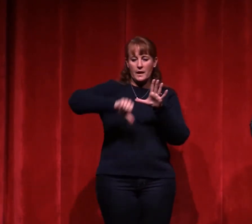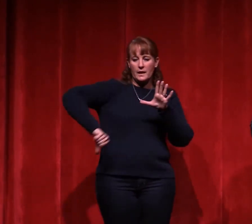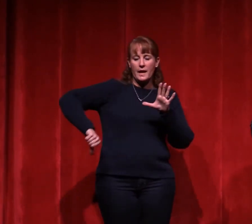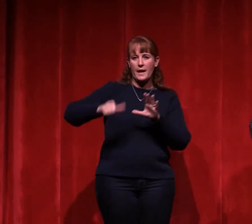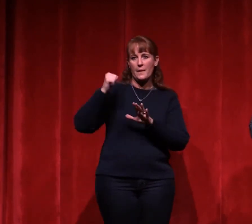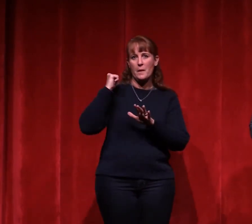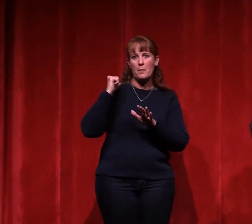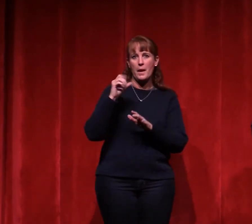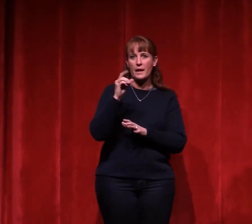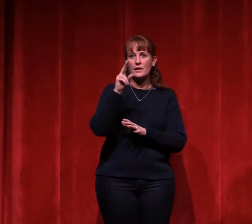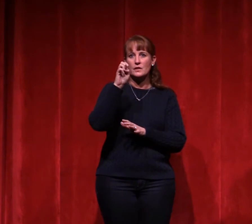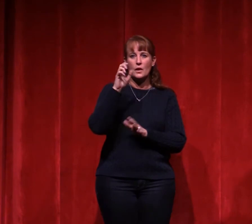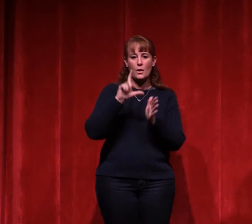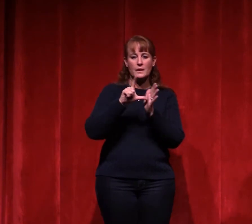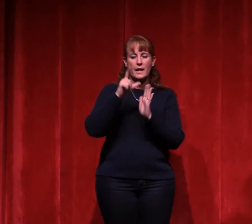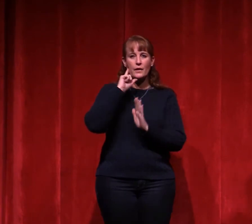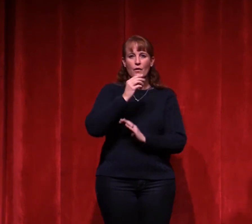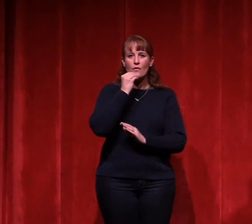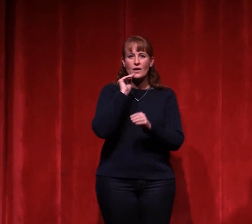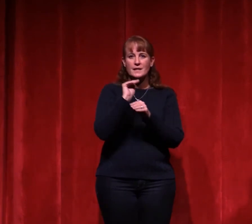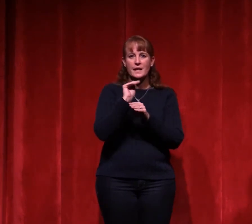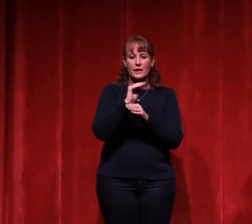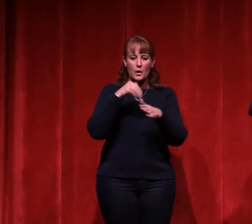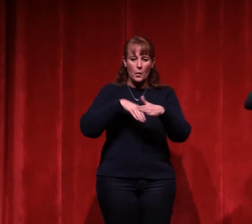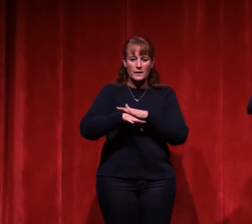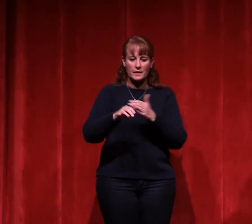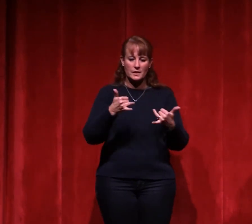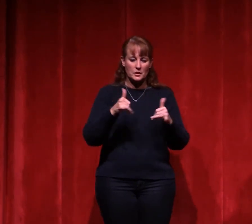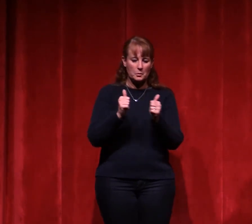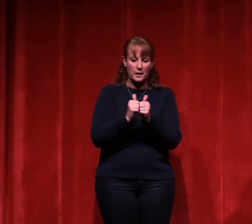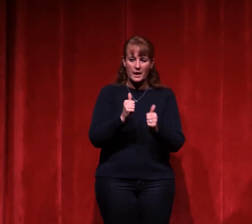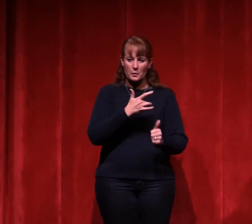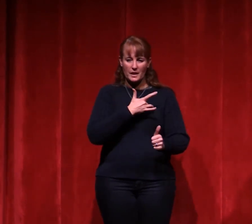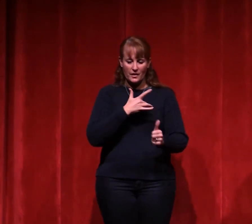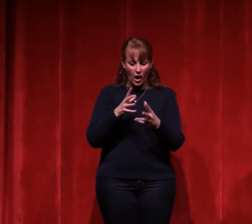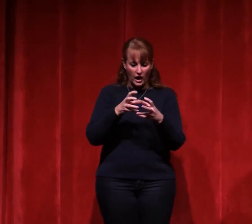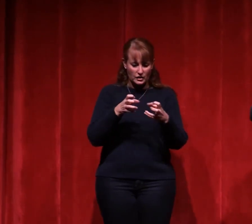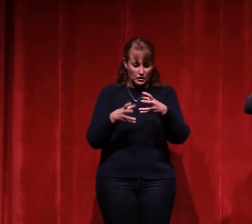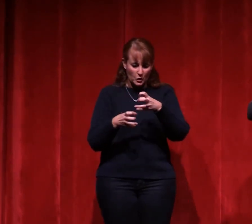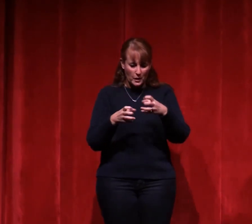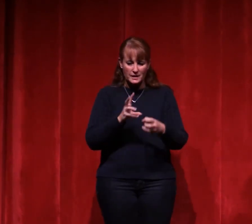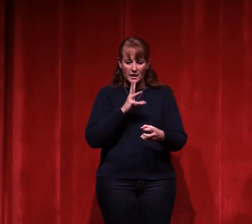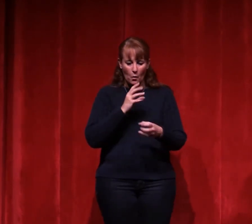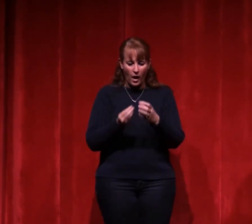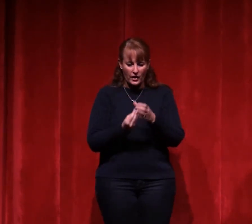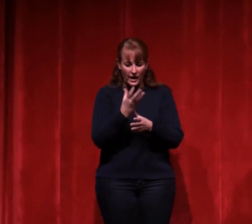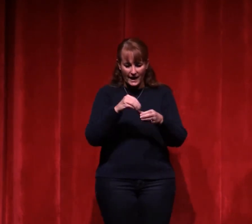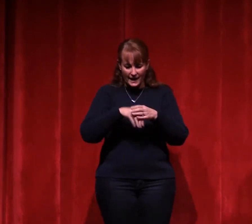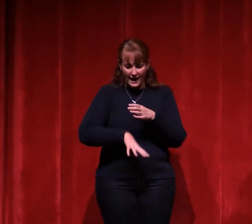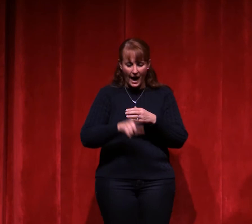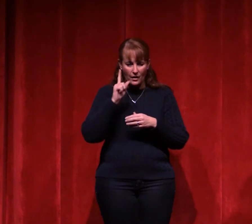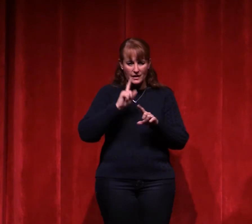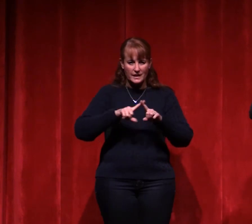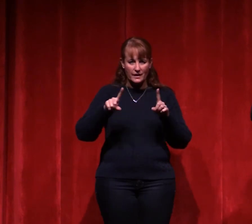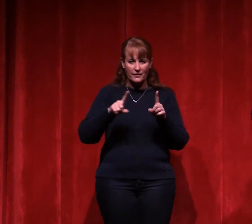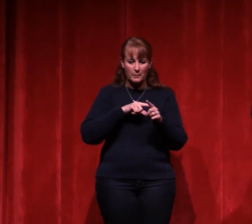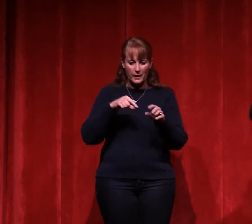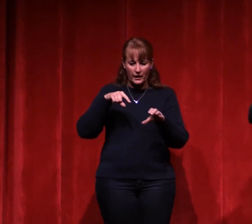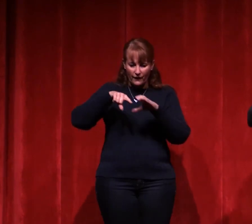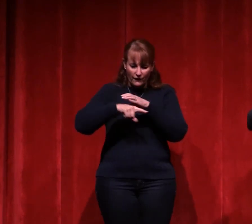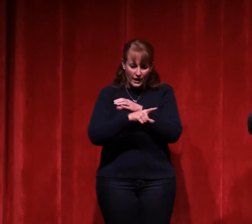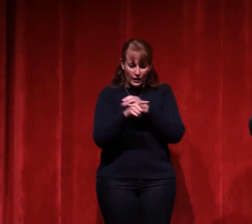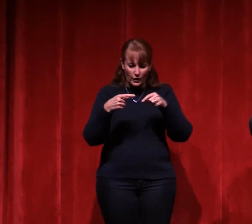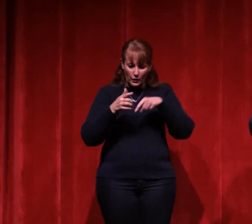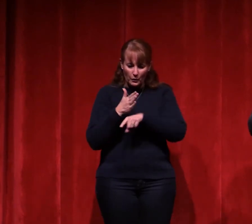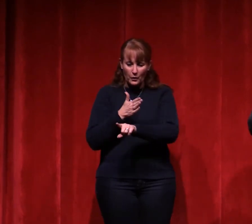back of the doe to have later for dinner and went inside, where she played with it in the sink, squeezing water in and out of the different valves and putting her finger